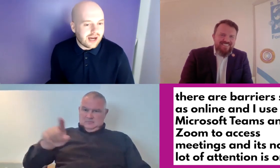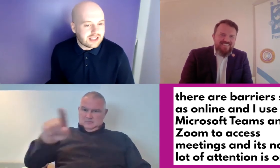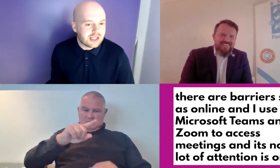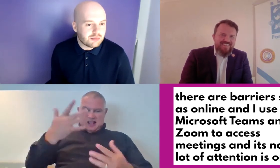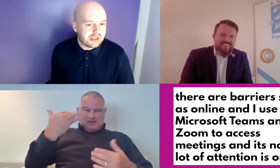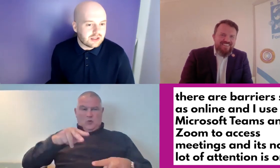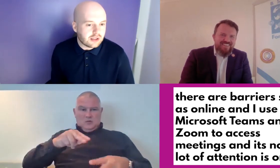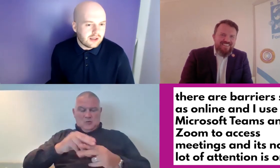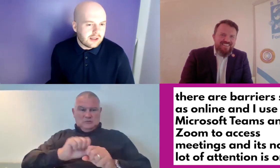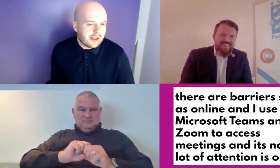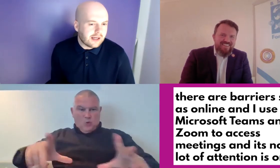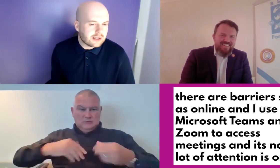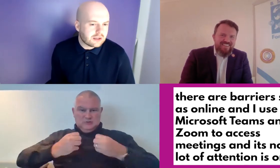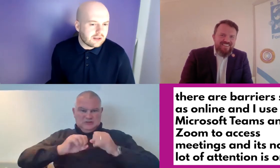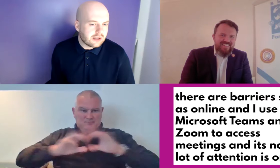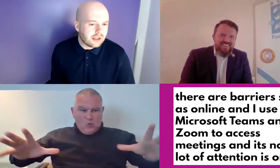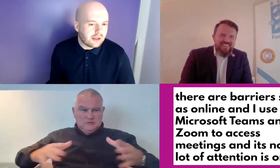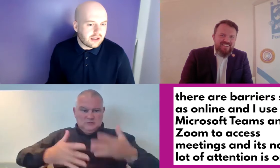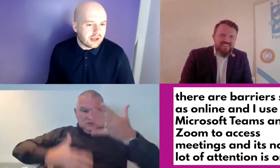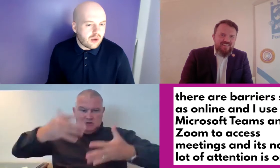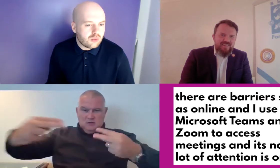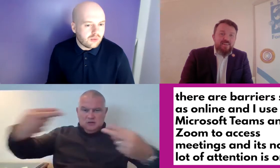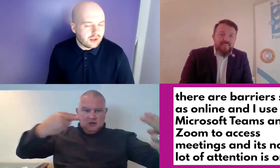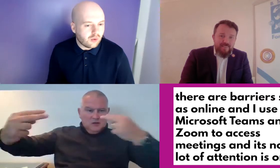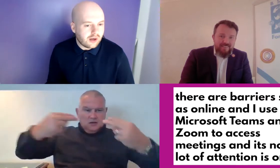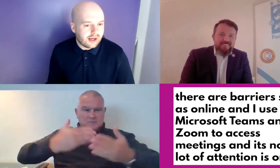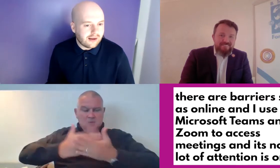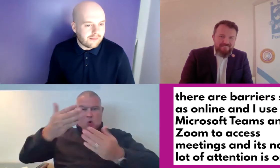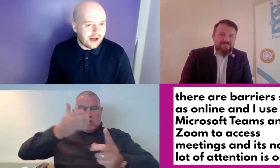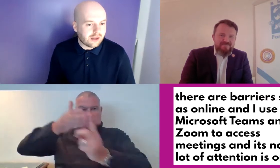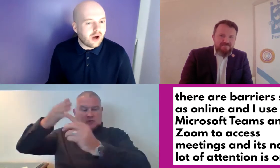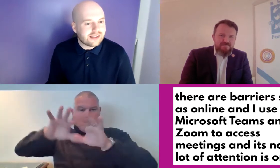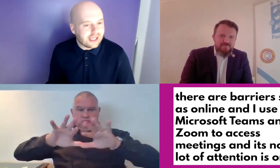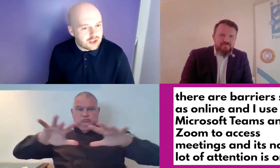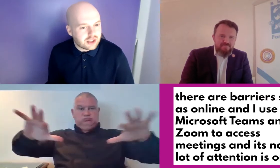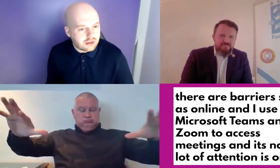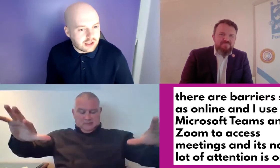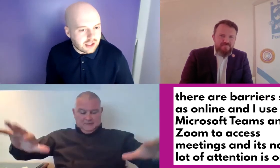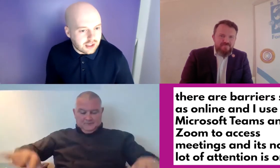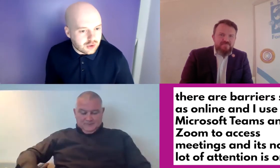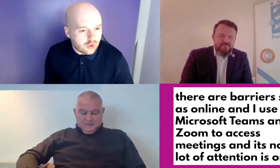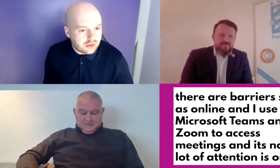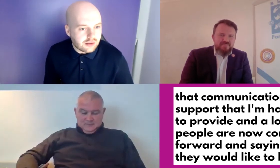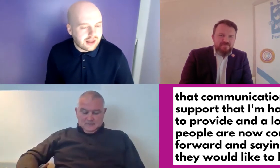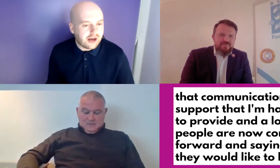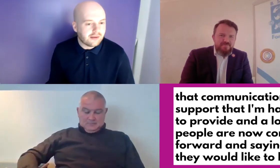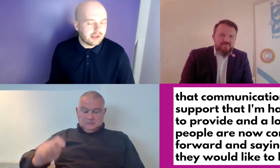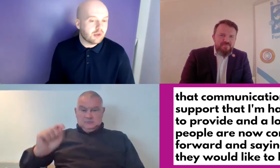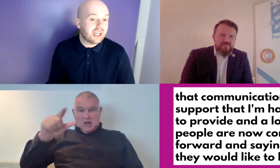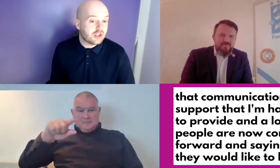to access meetings, and it's now, you know, a lot of attention is